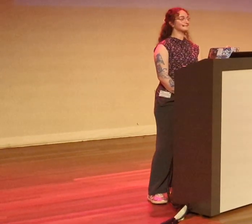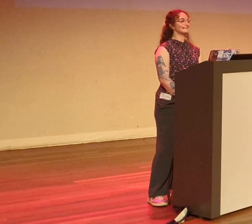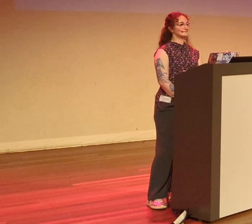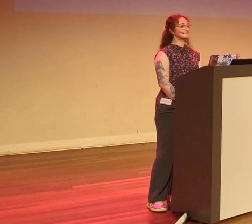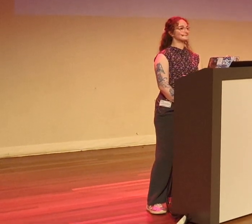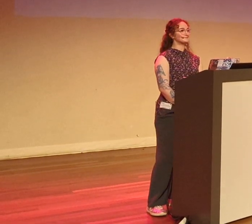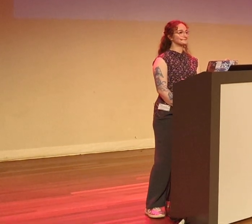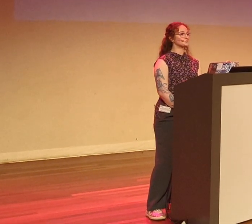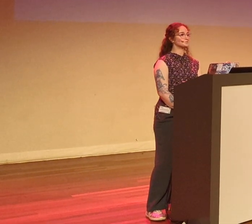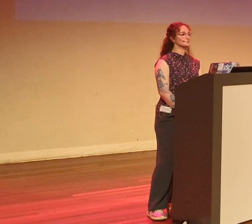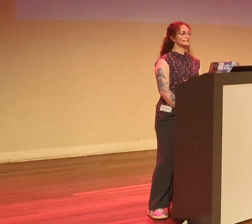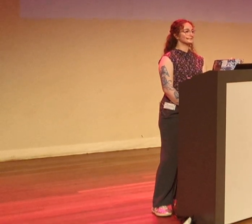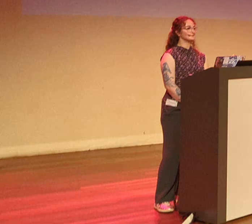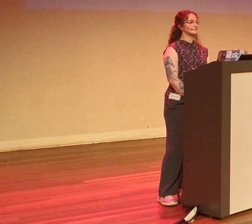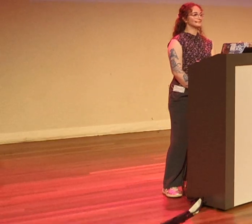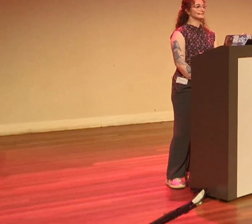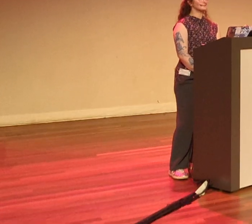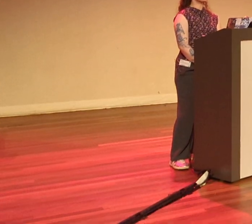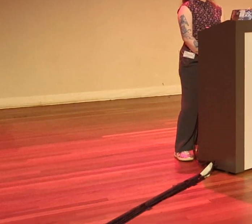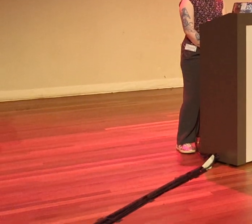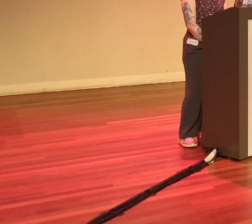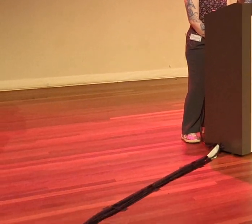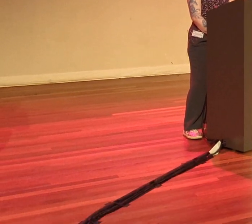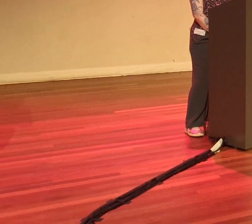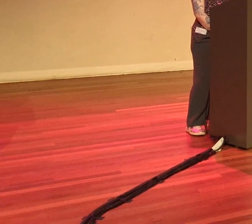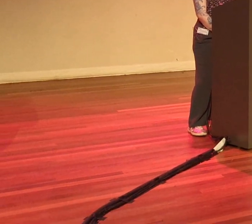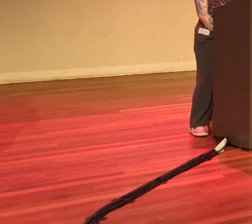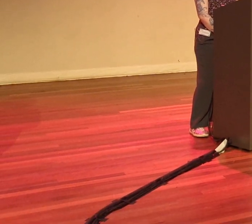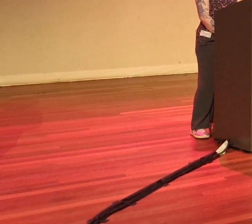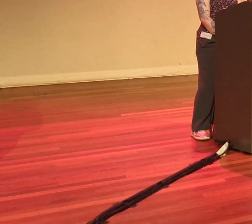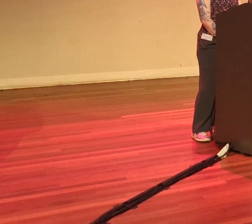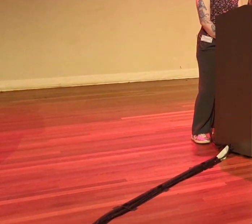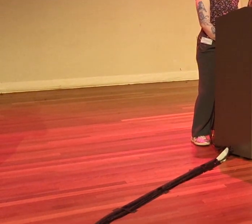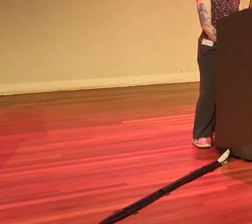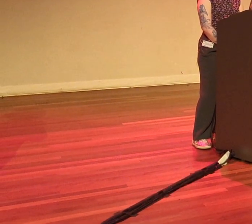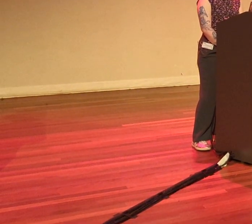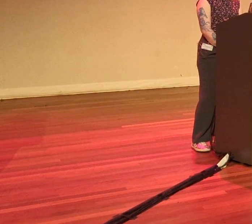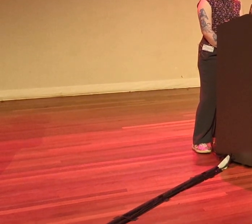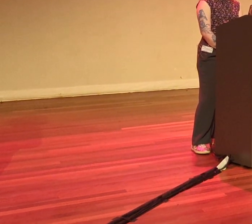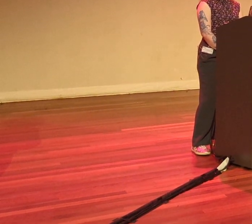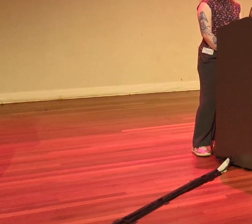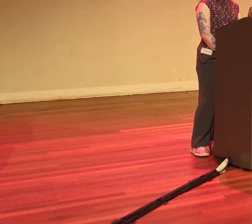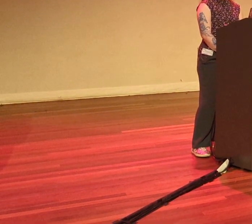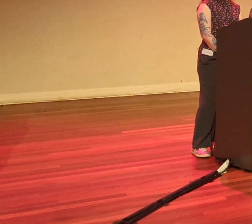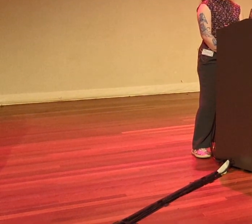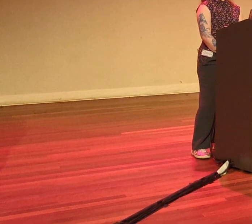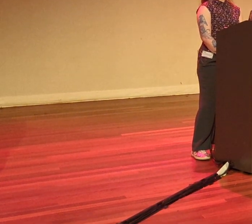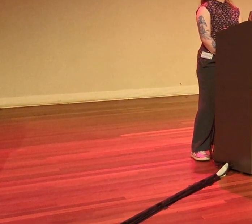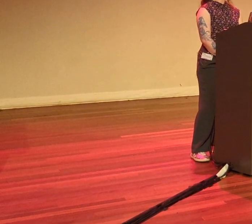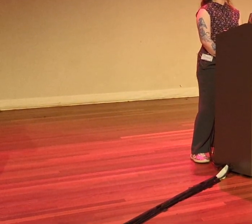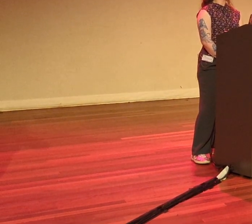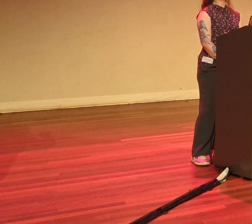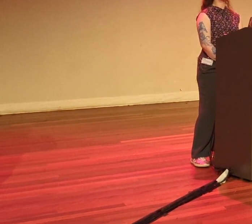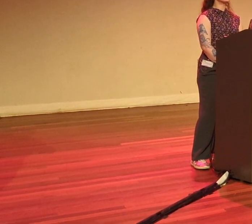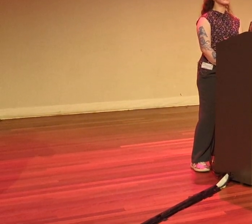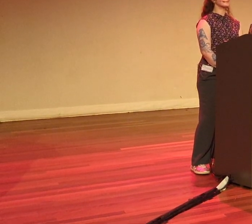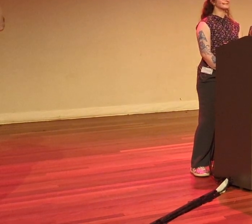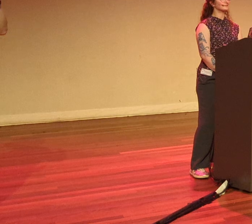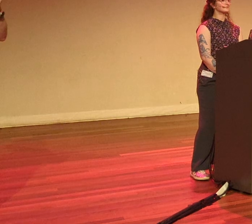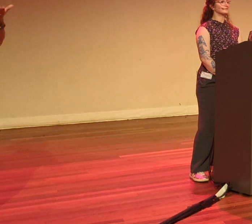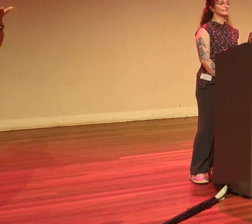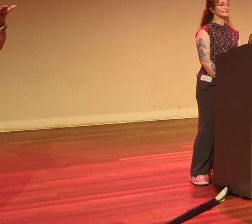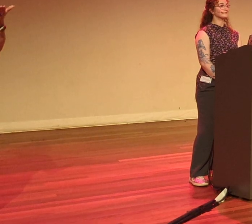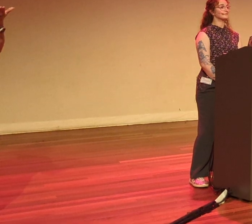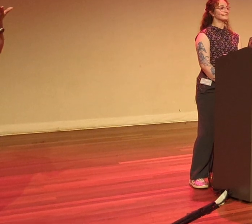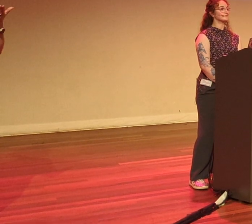question concerning the data protection when using Gemini, because I didn't understand how